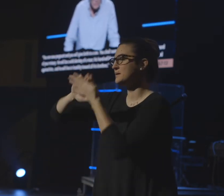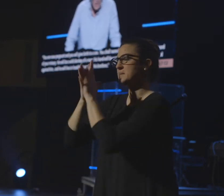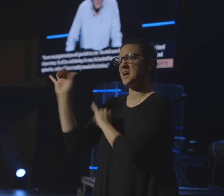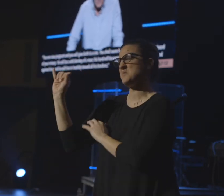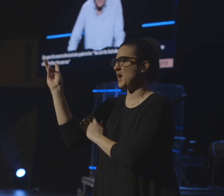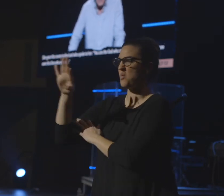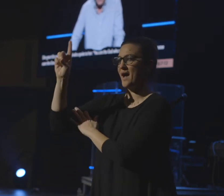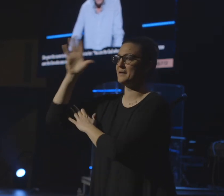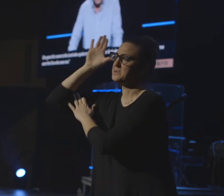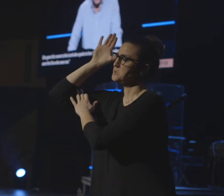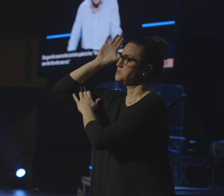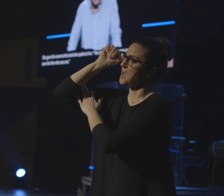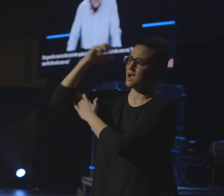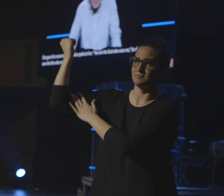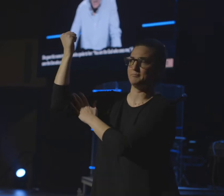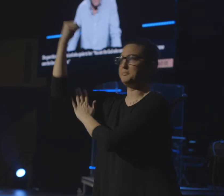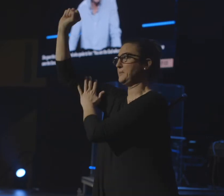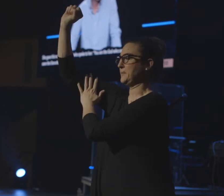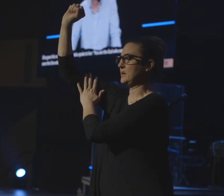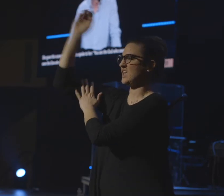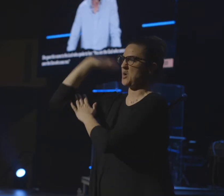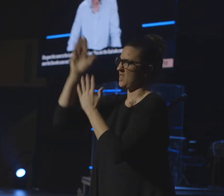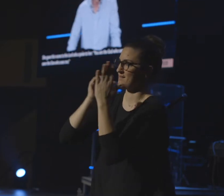towards his brothers. She then,